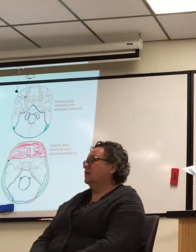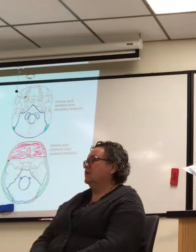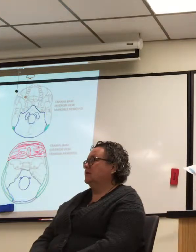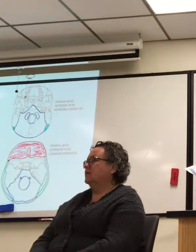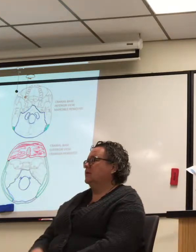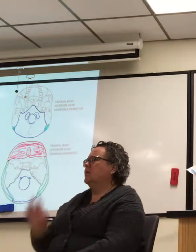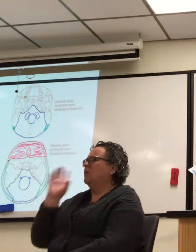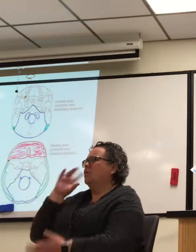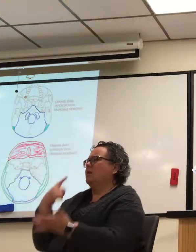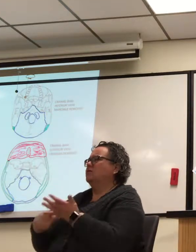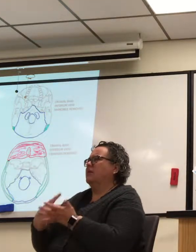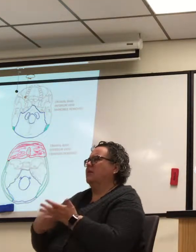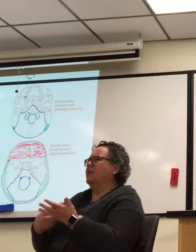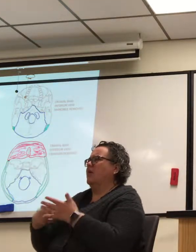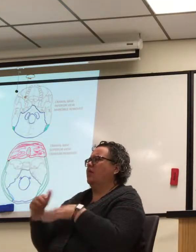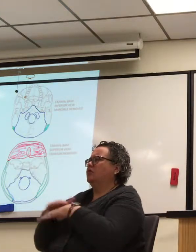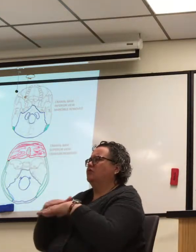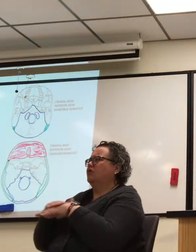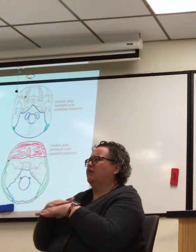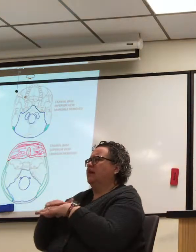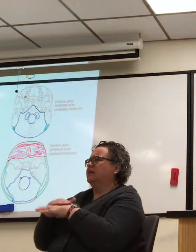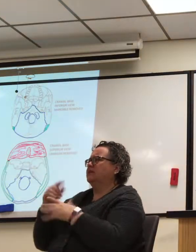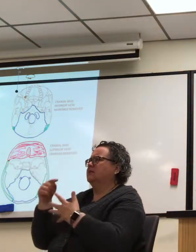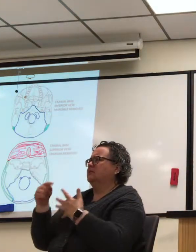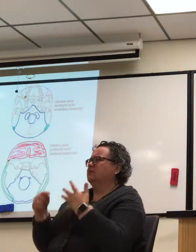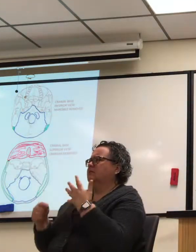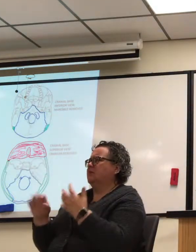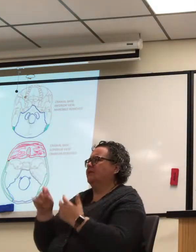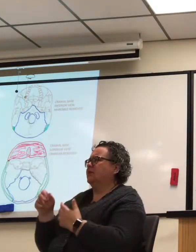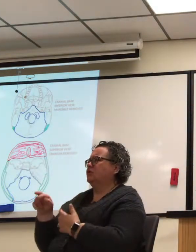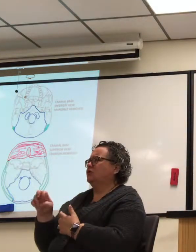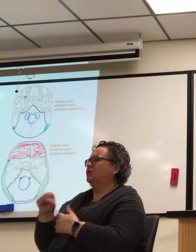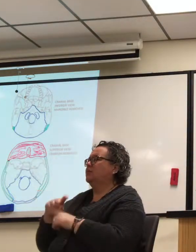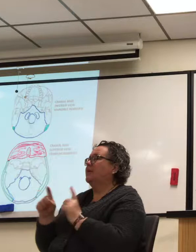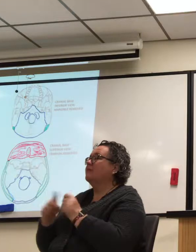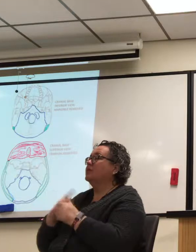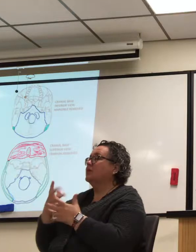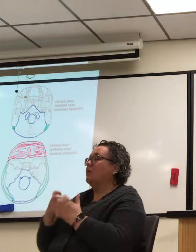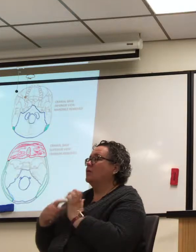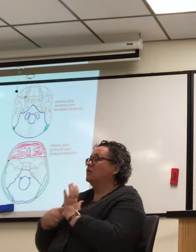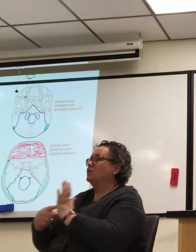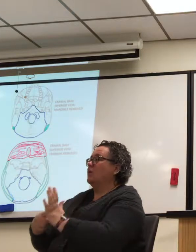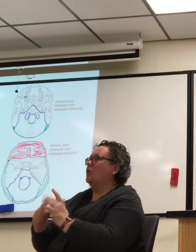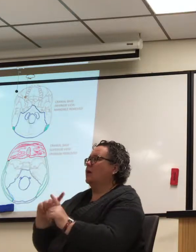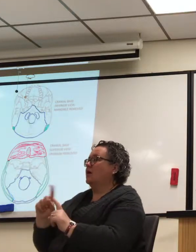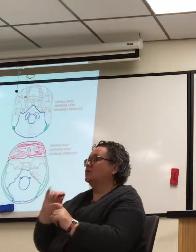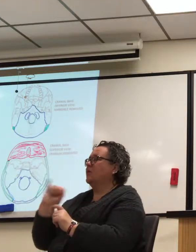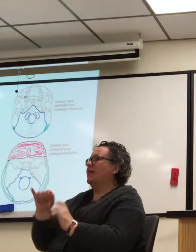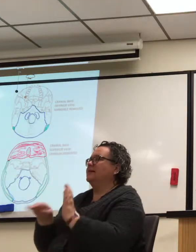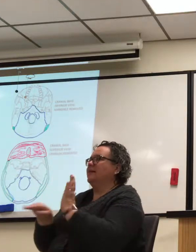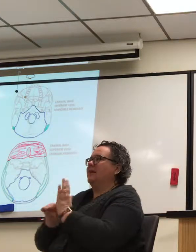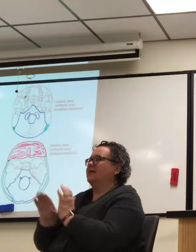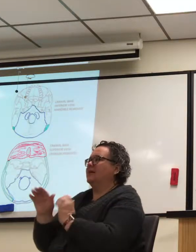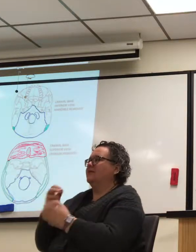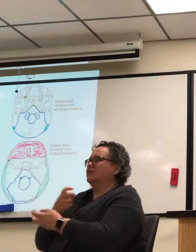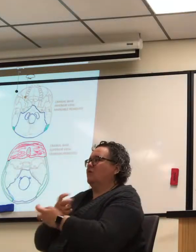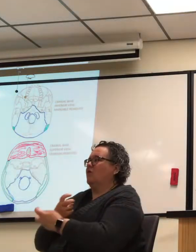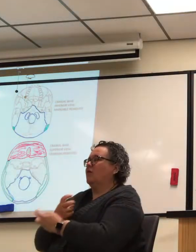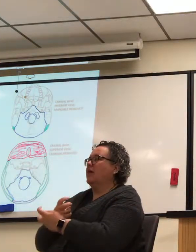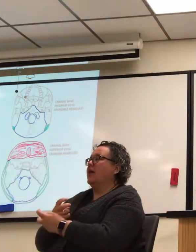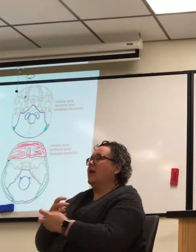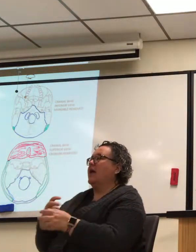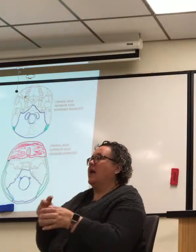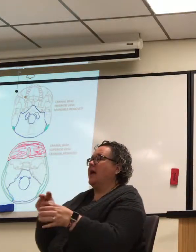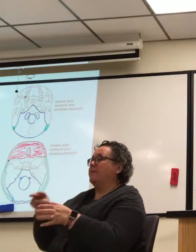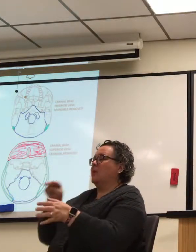We'll get to the surface features. I just want to get through where they are in the skull. So that's the base of the skull and the posterior